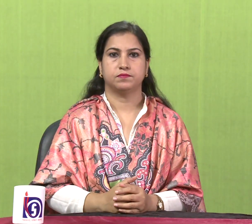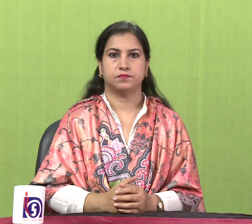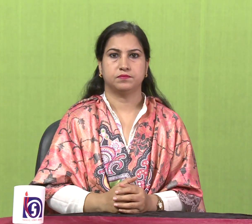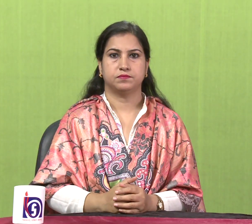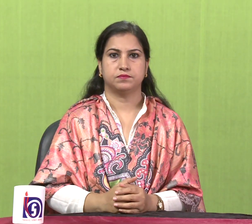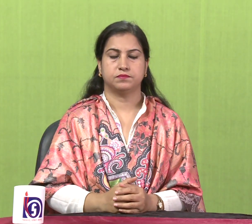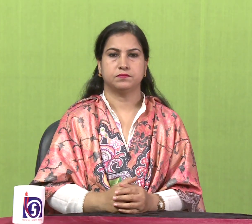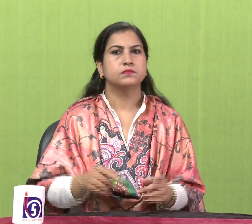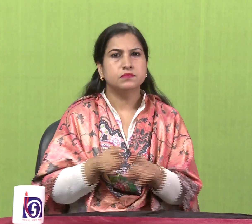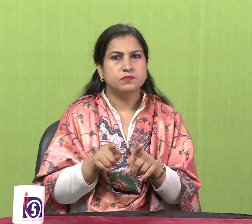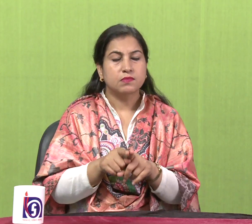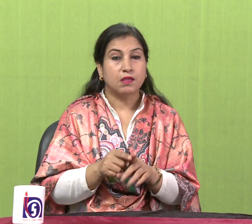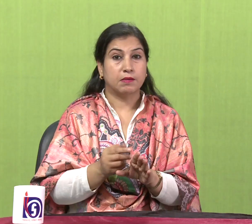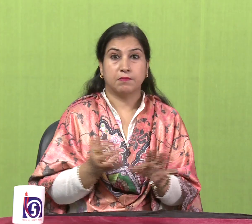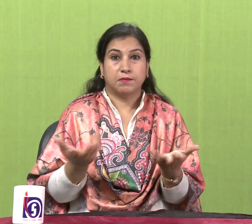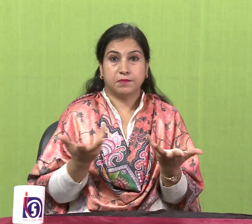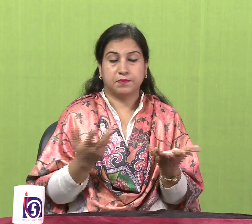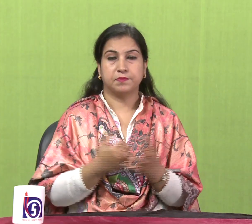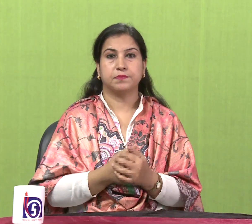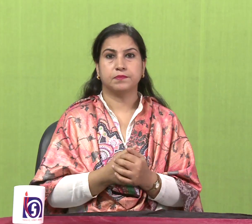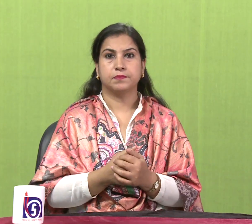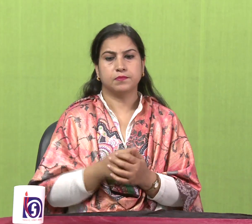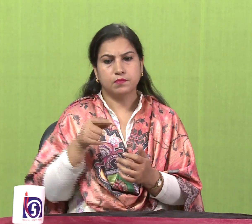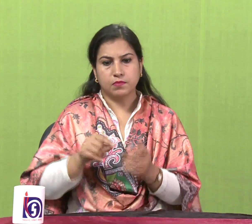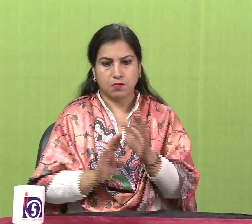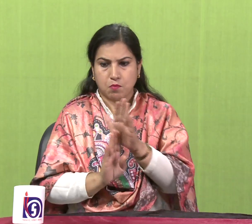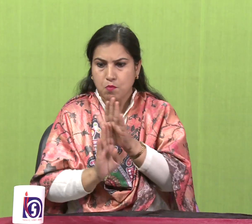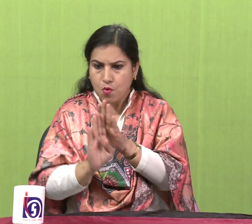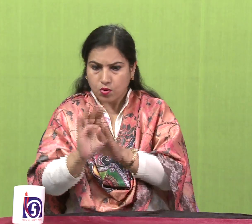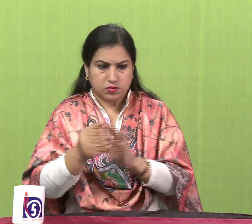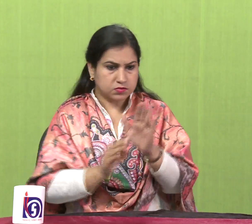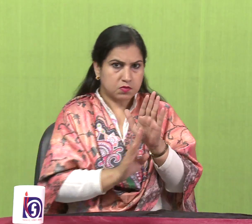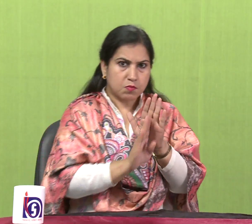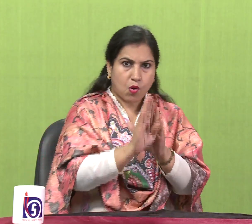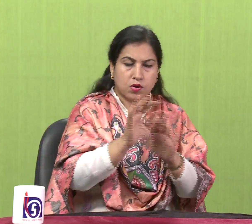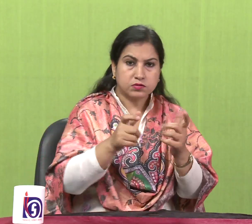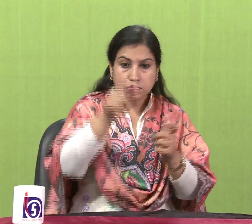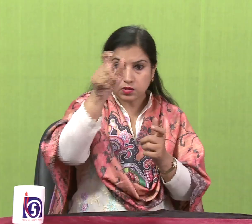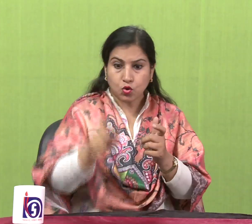As in order to make progress, human being